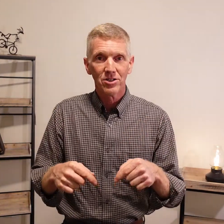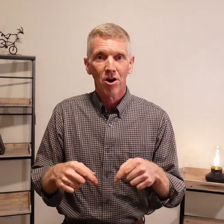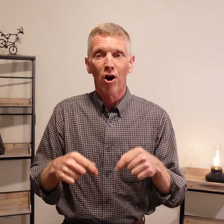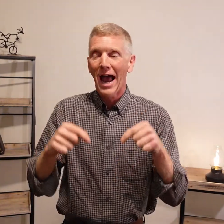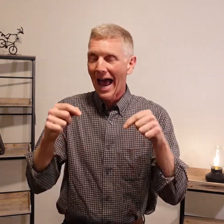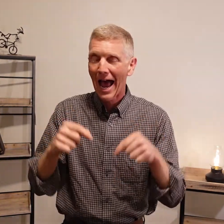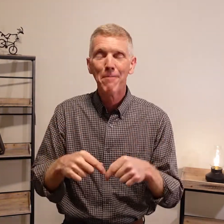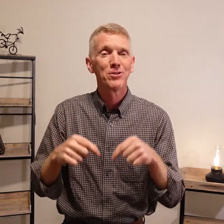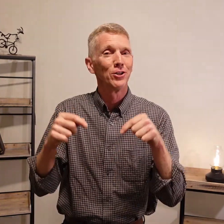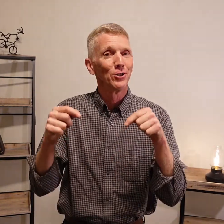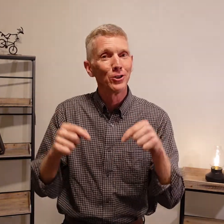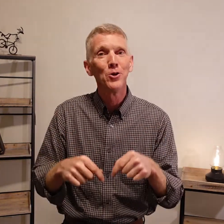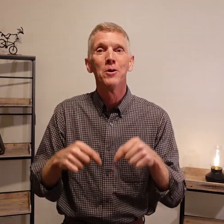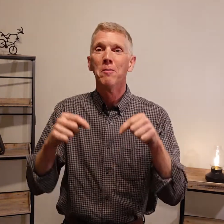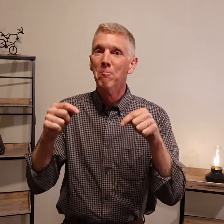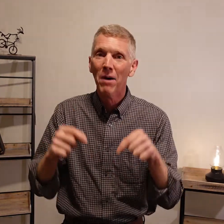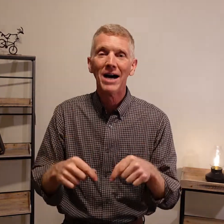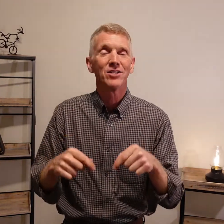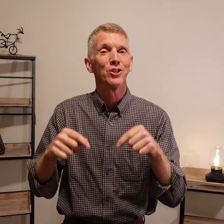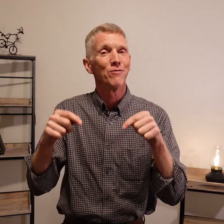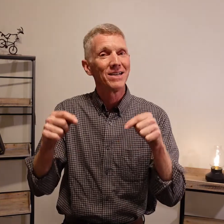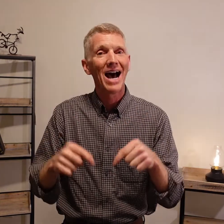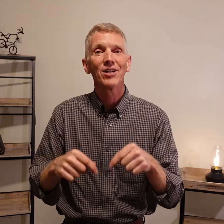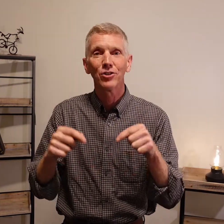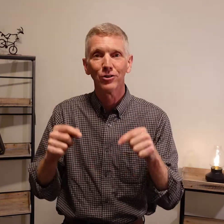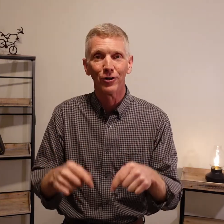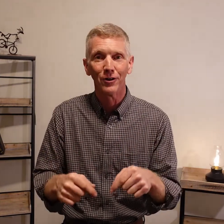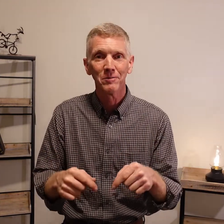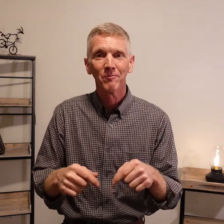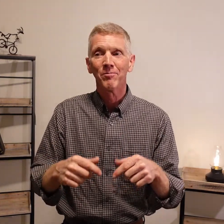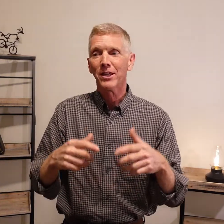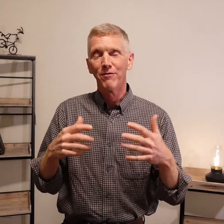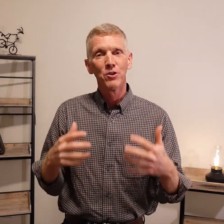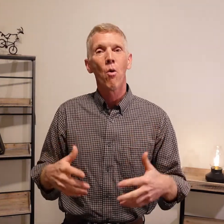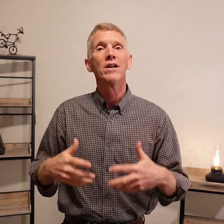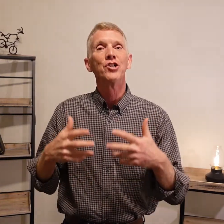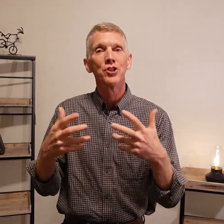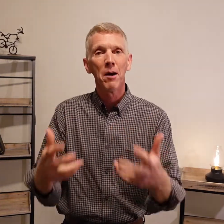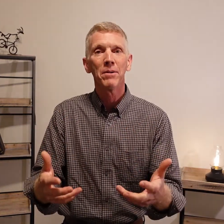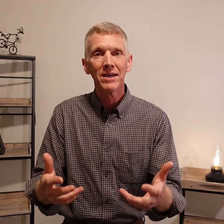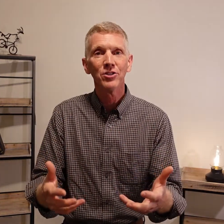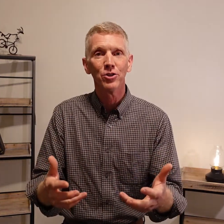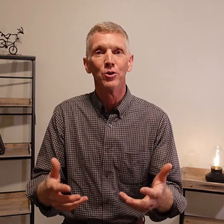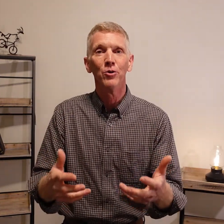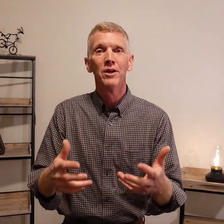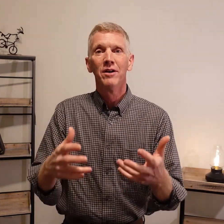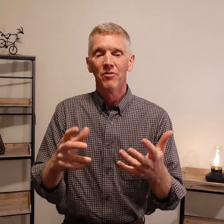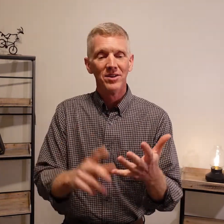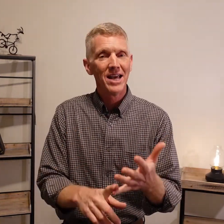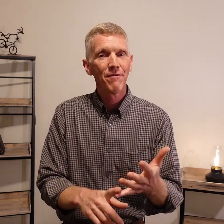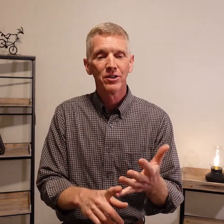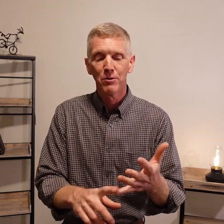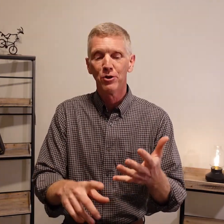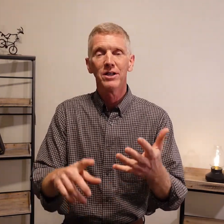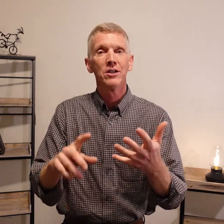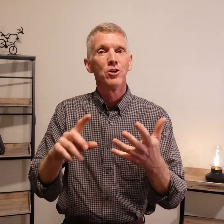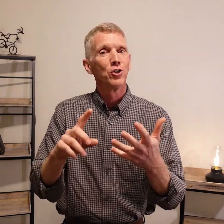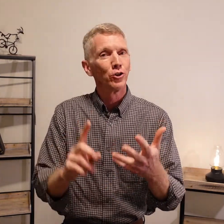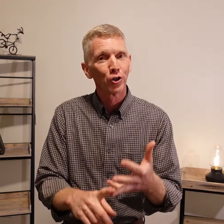are absolute must. You've got to learn if you want to jump into the deaf community, learning